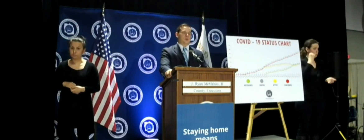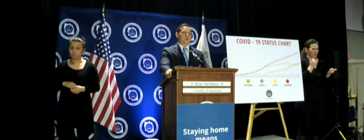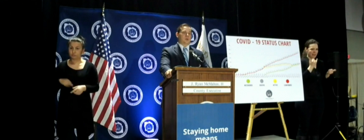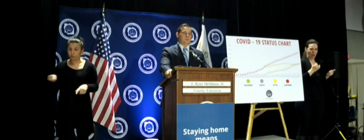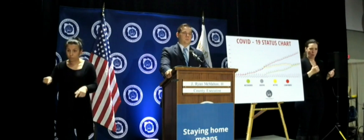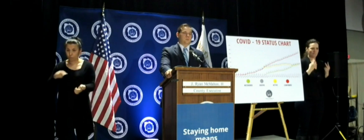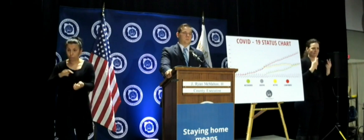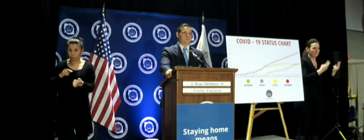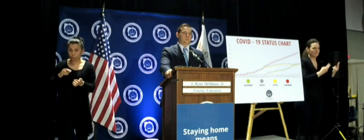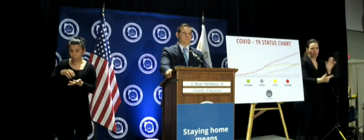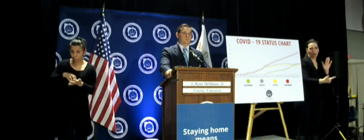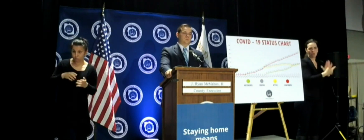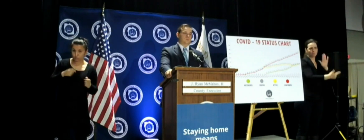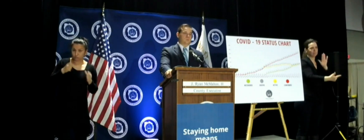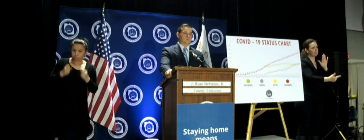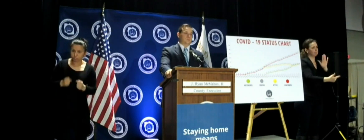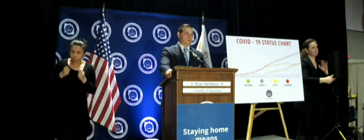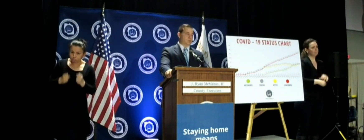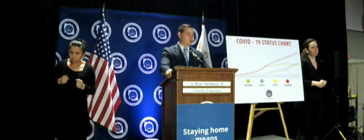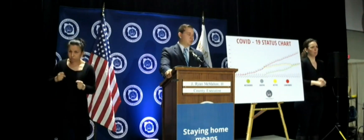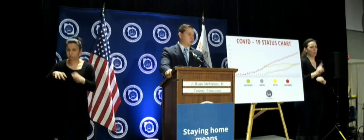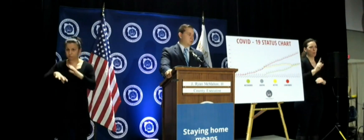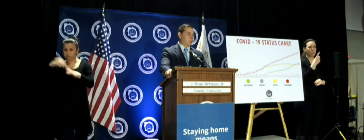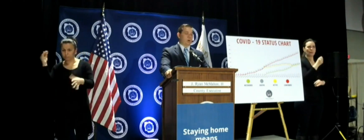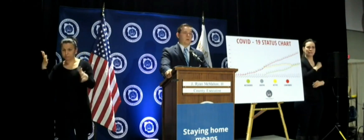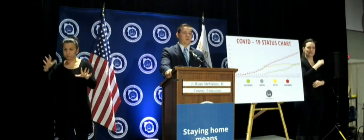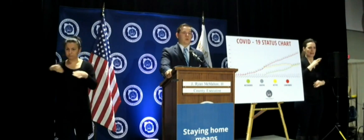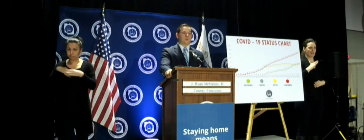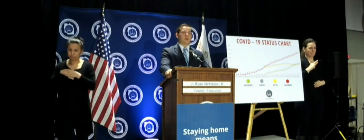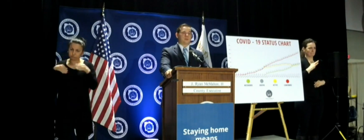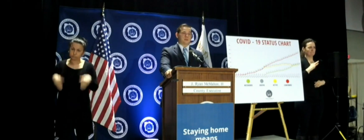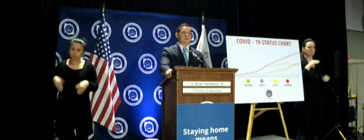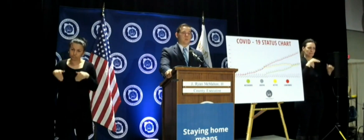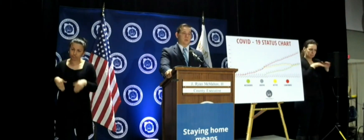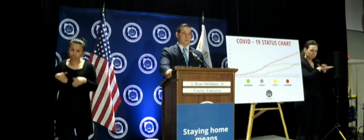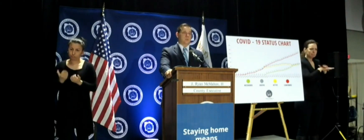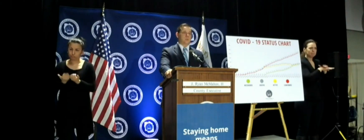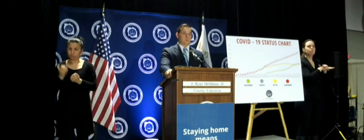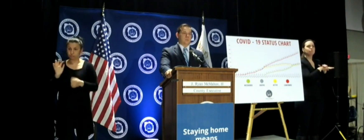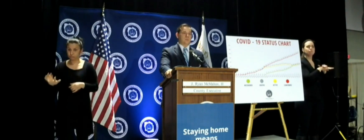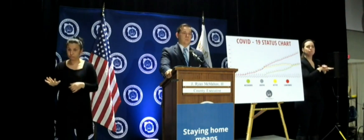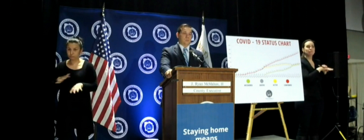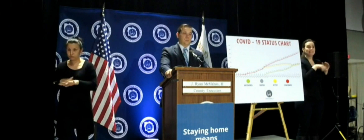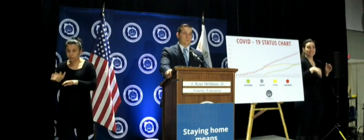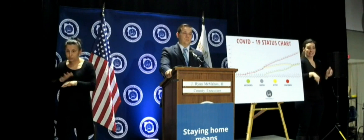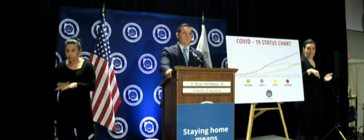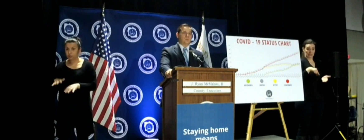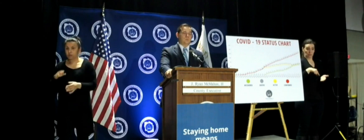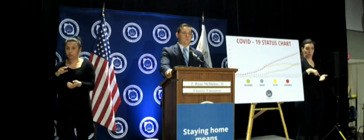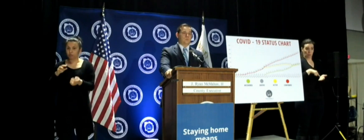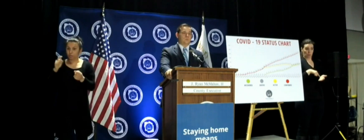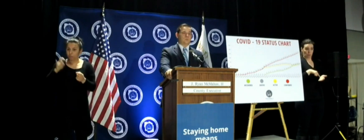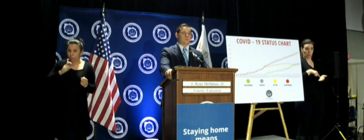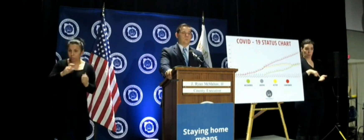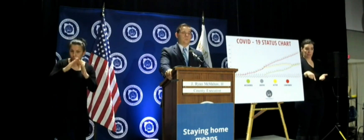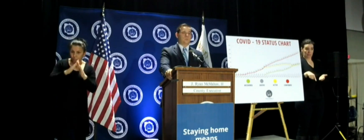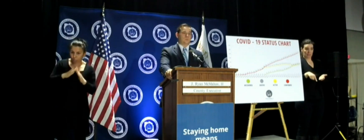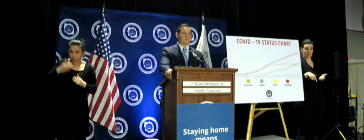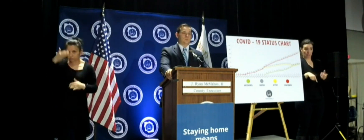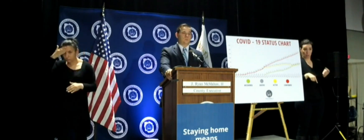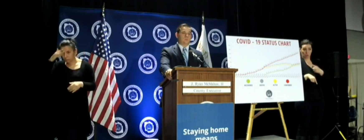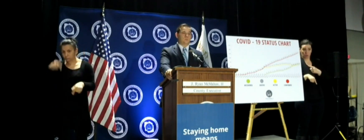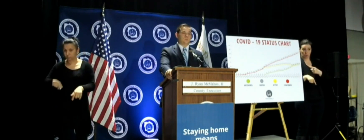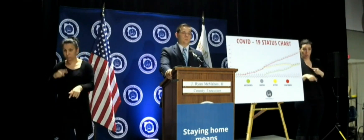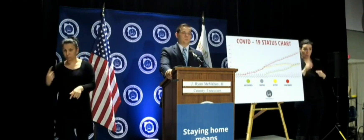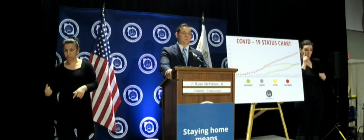homes. Is the uptick we've seen because of nursing homes? There's more nursing home cases this week. When you say affiliations, you don't mean